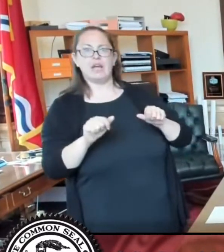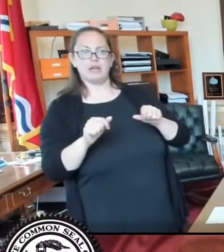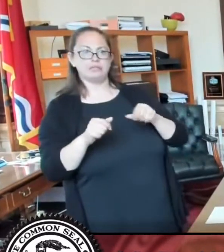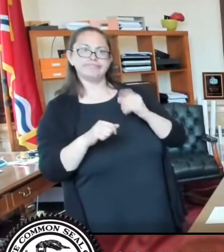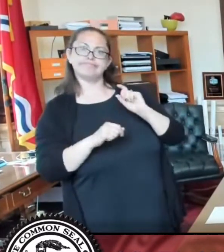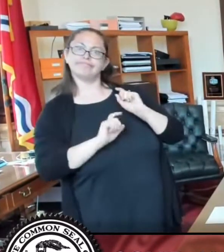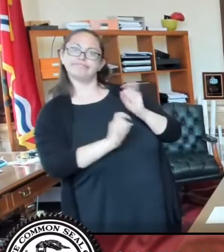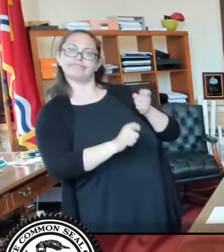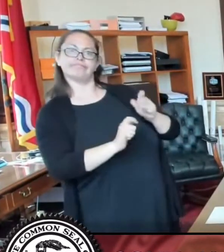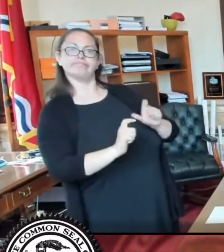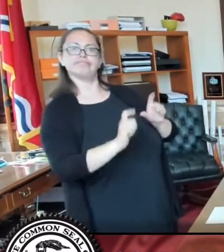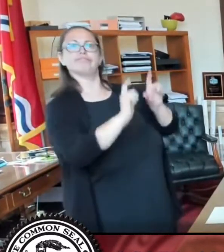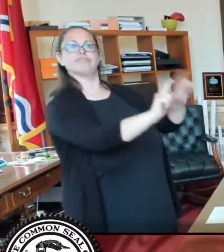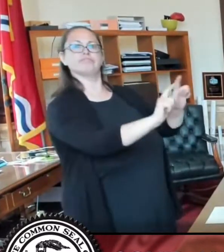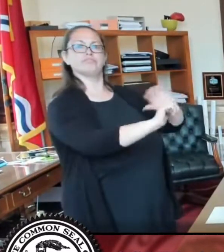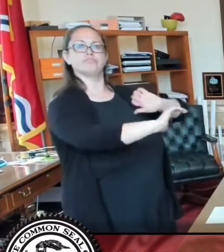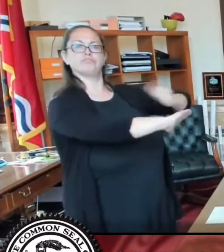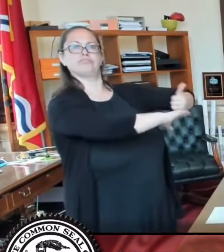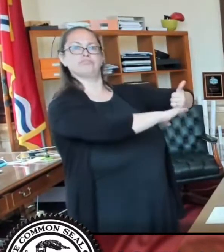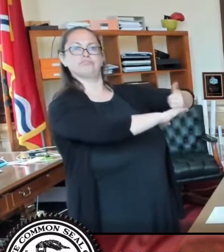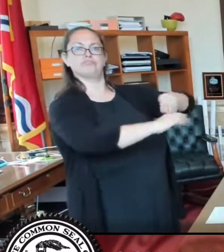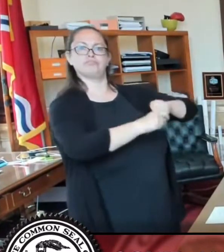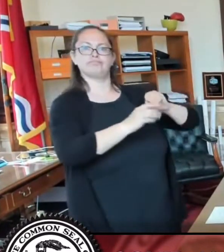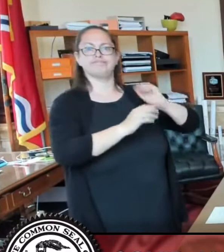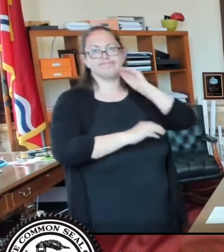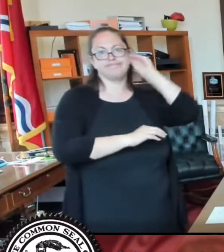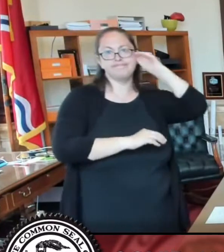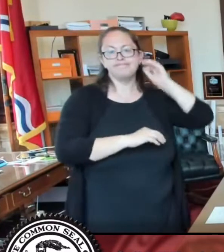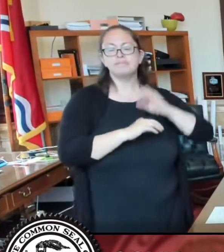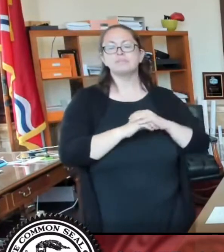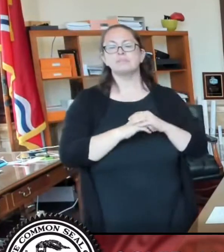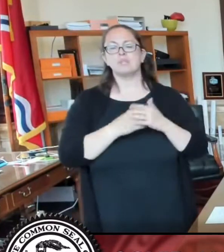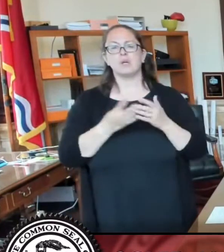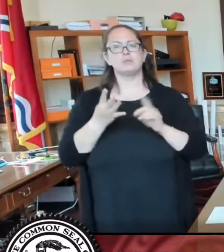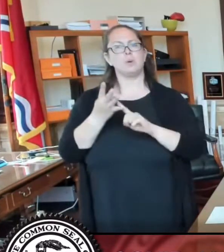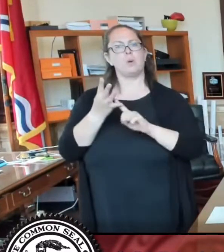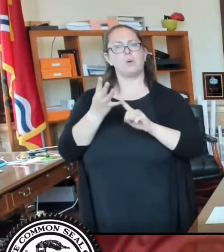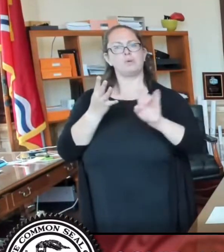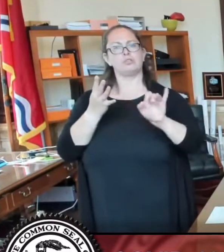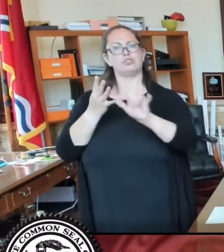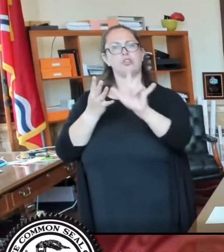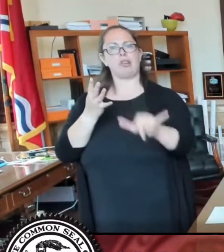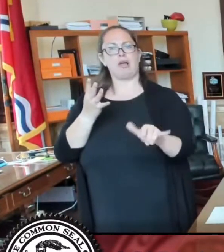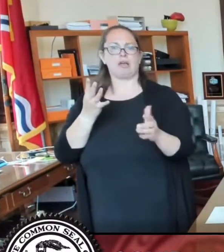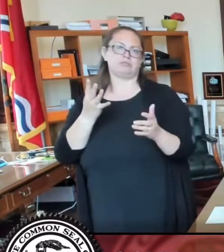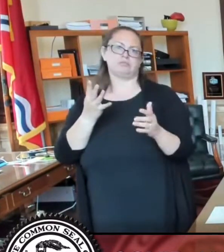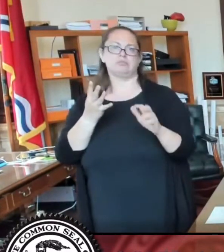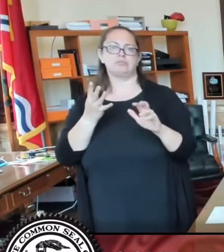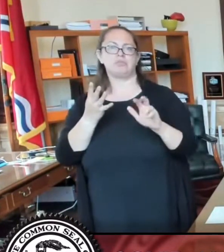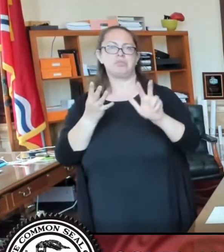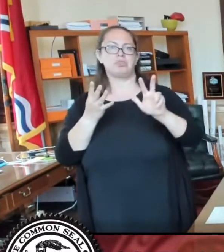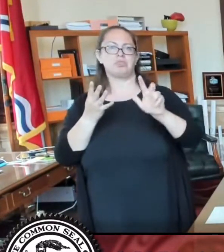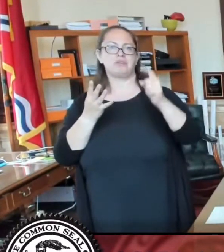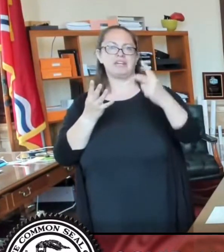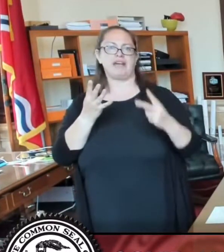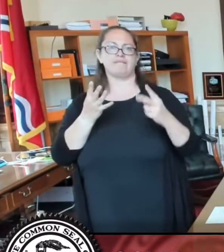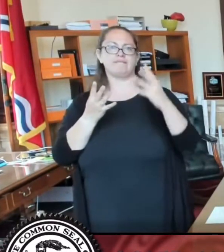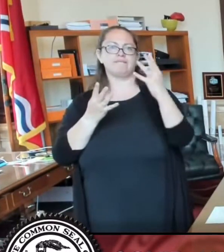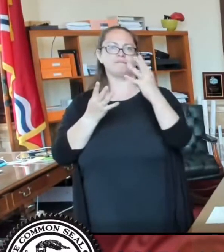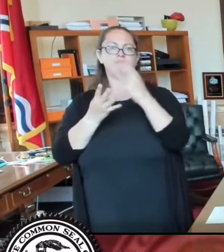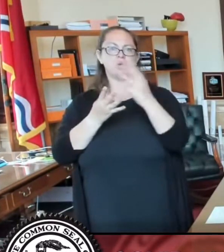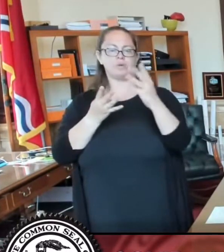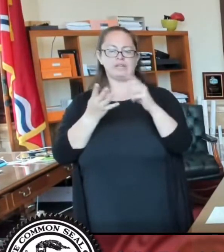house. By the end of July, so what's that, another 3.5, 4 weeks, we will probably